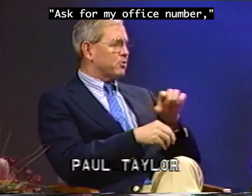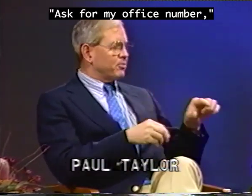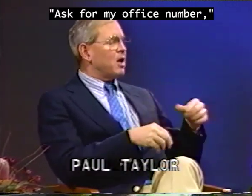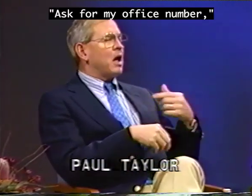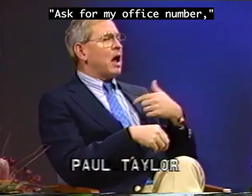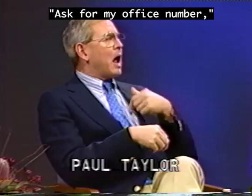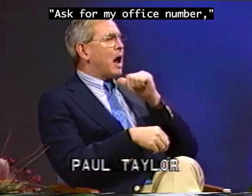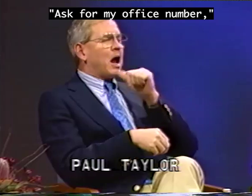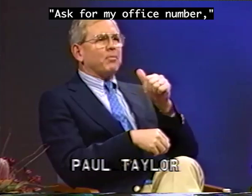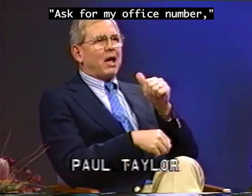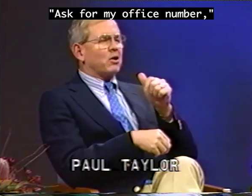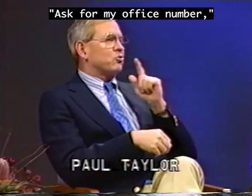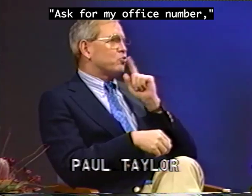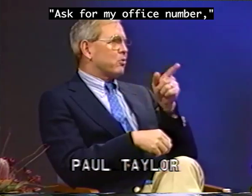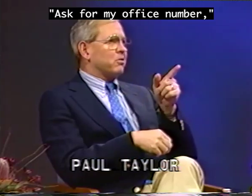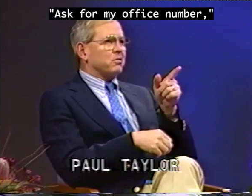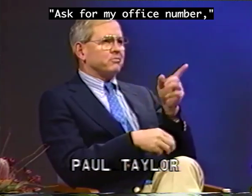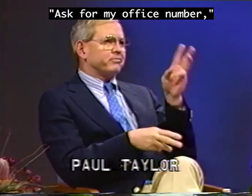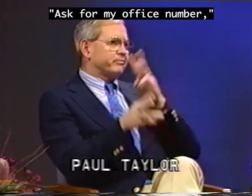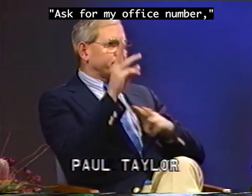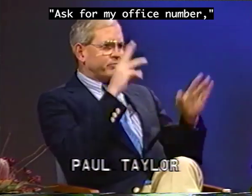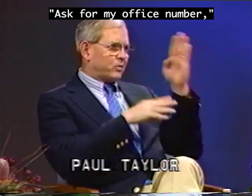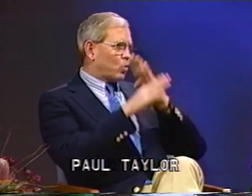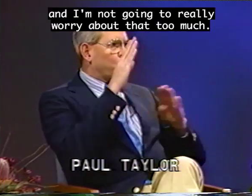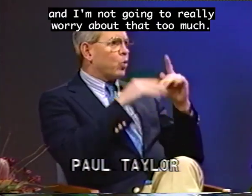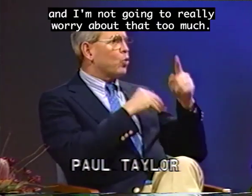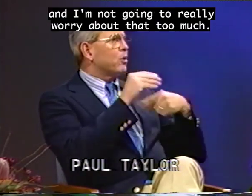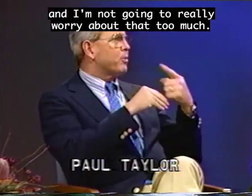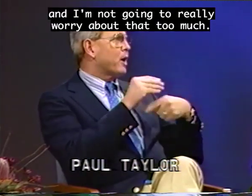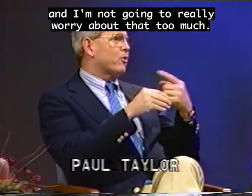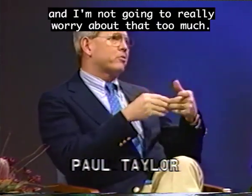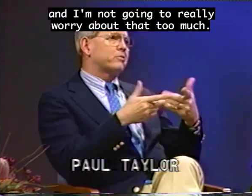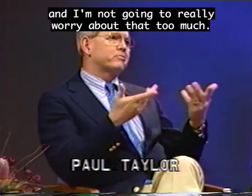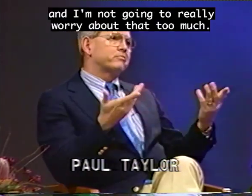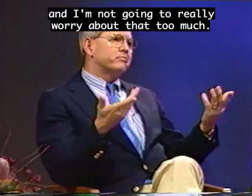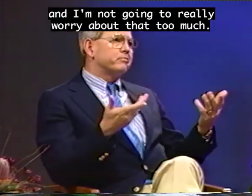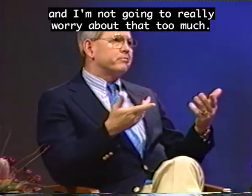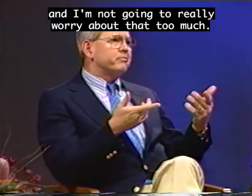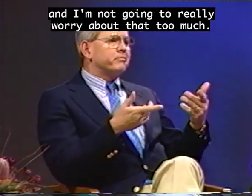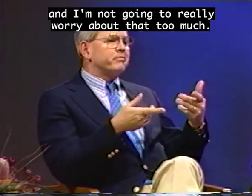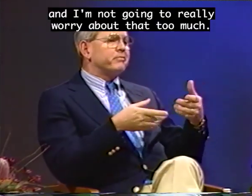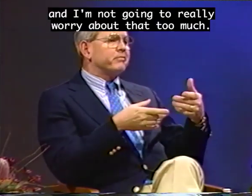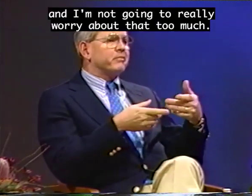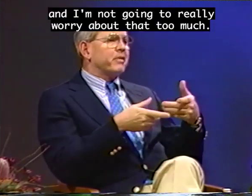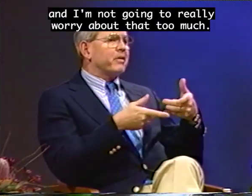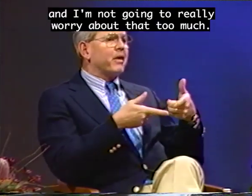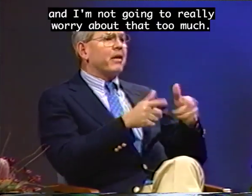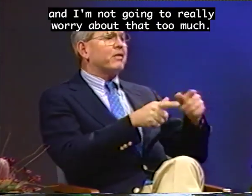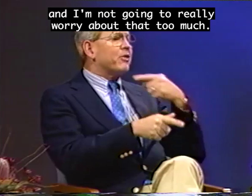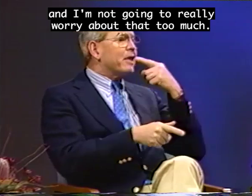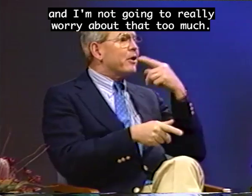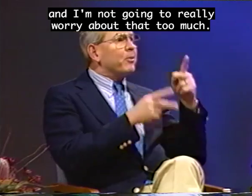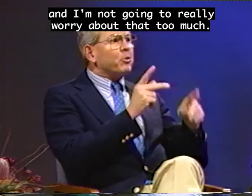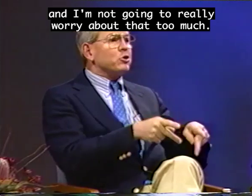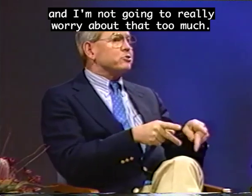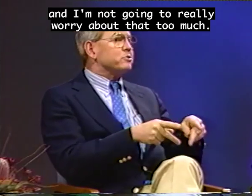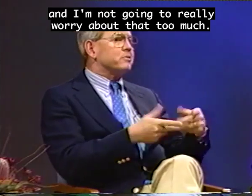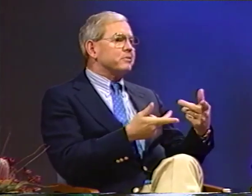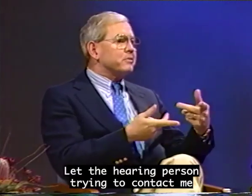my office number. And I'm not going to really worry about that too